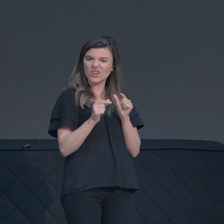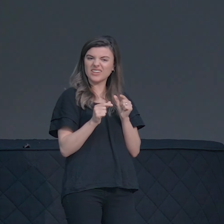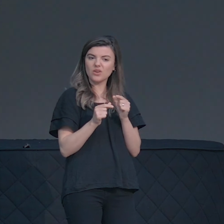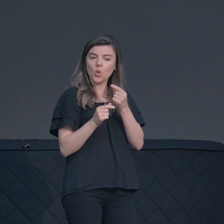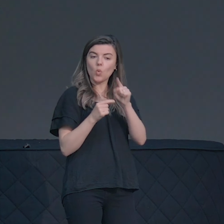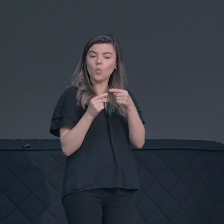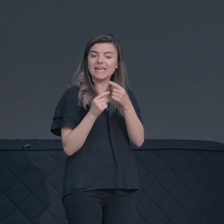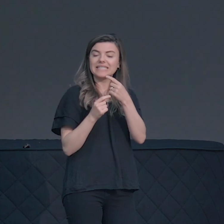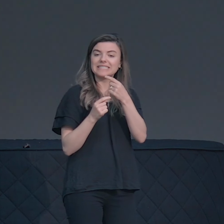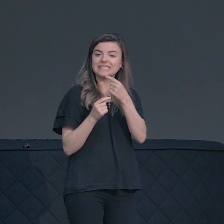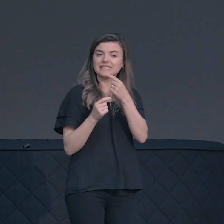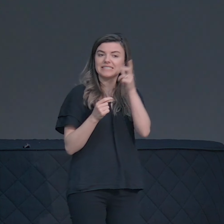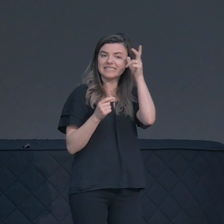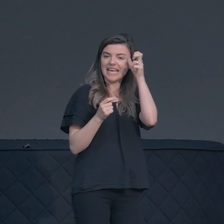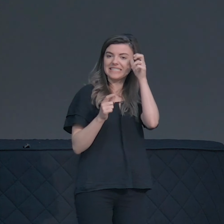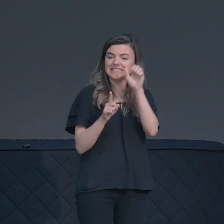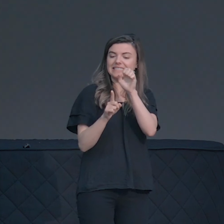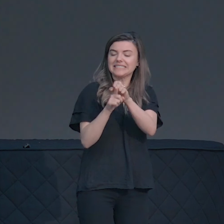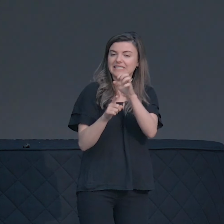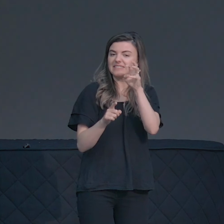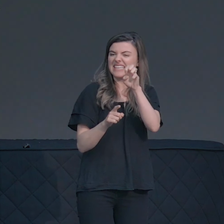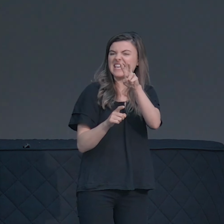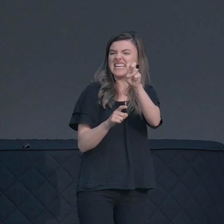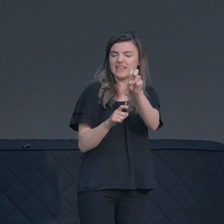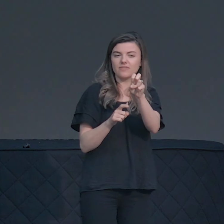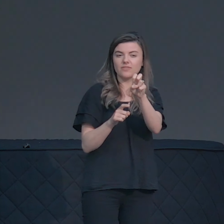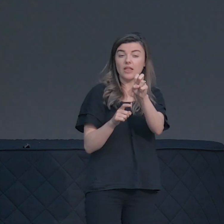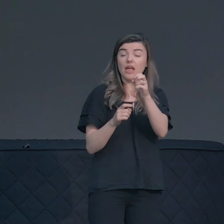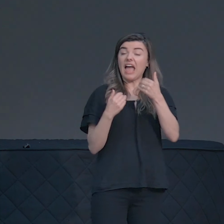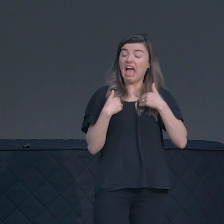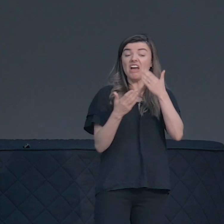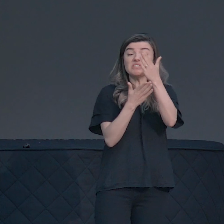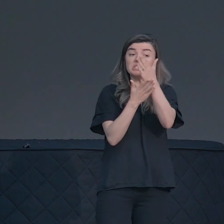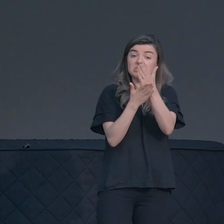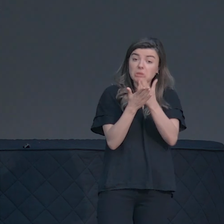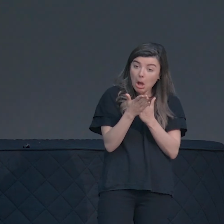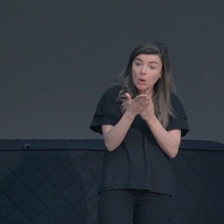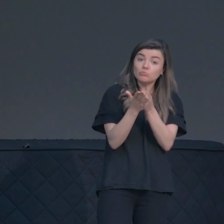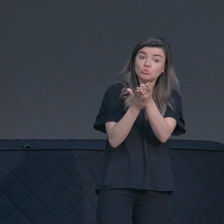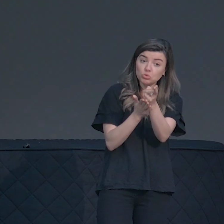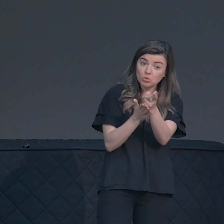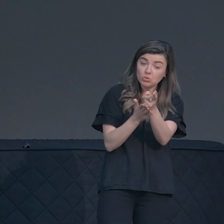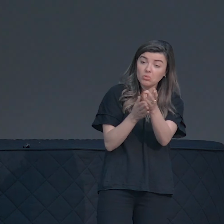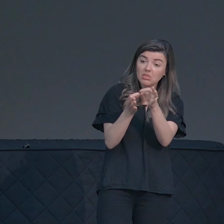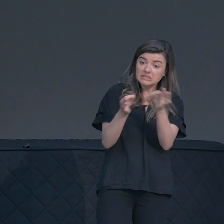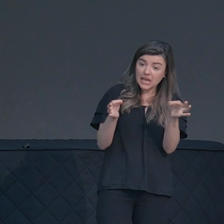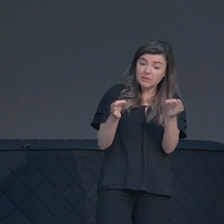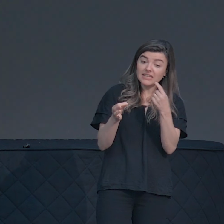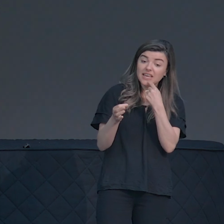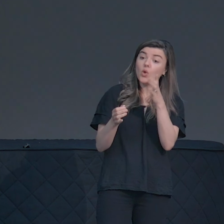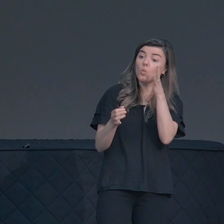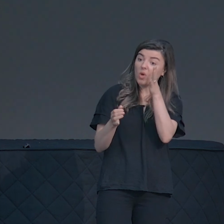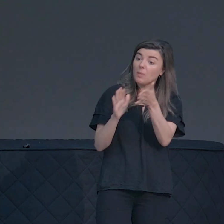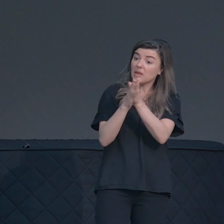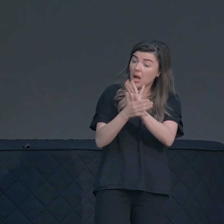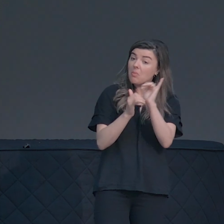Satan deceives Eve. There is some truth to his statement that he gives her, that she would be like God.